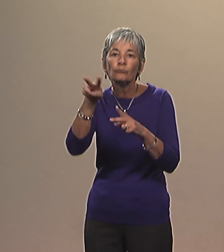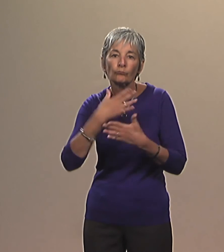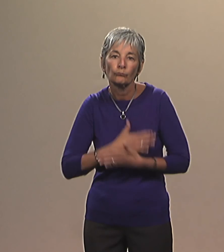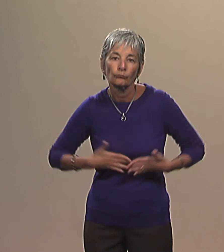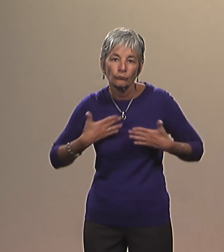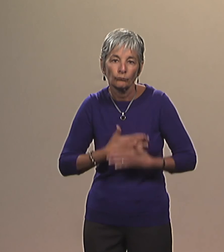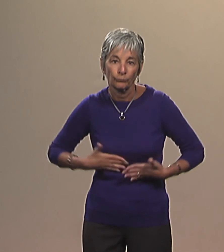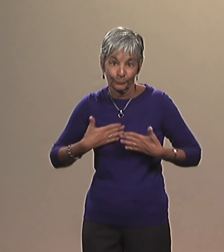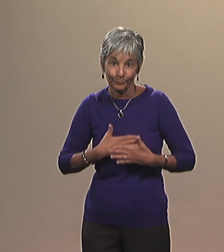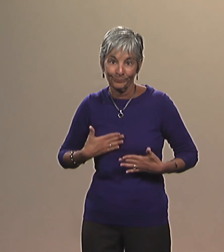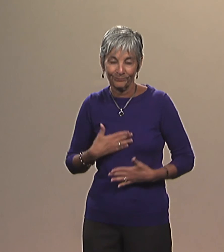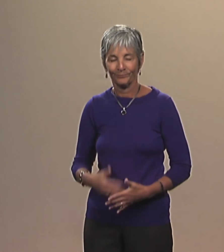enjoy.